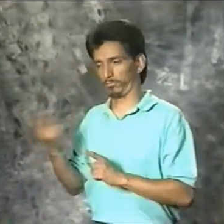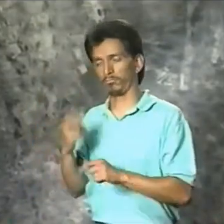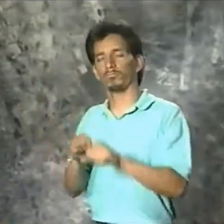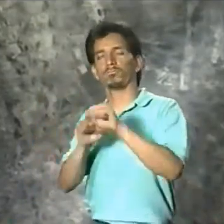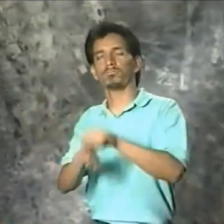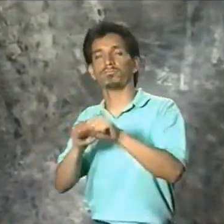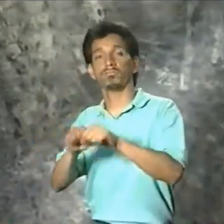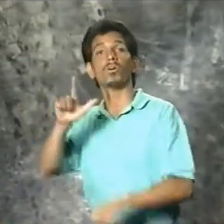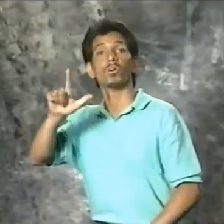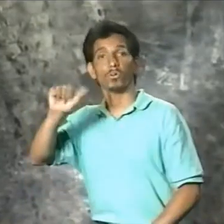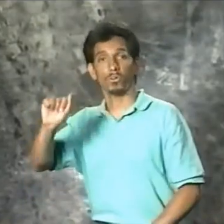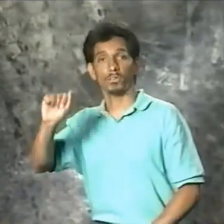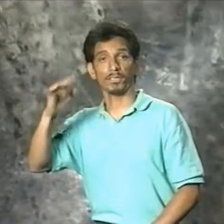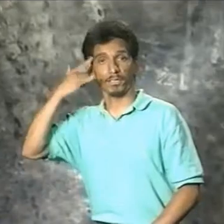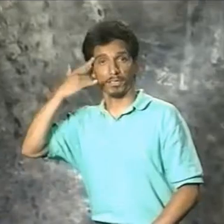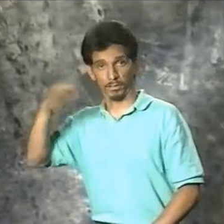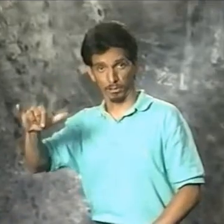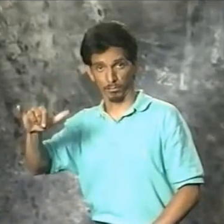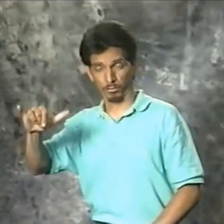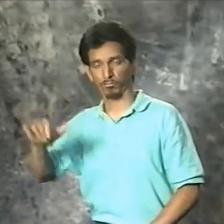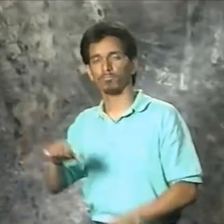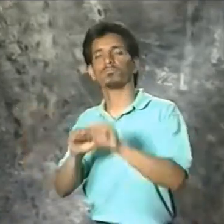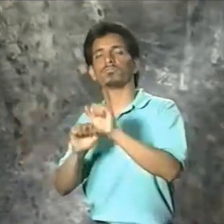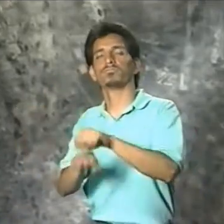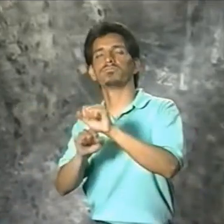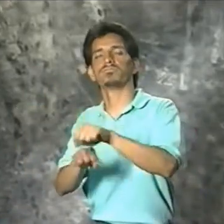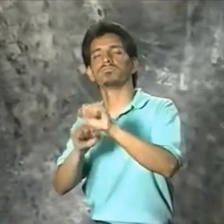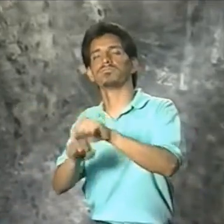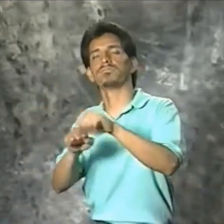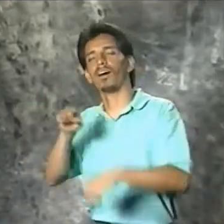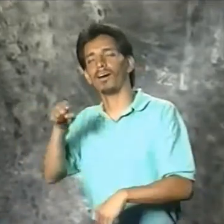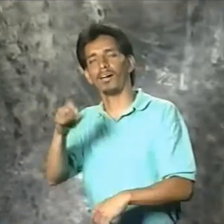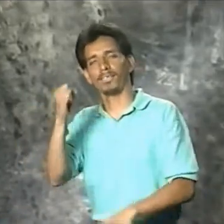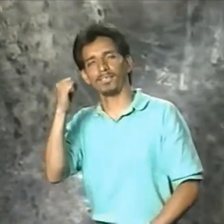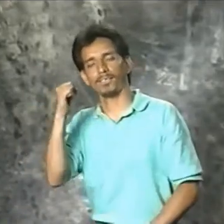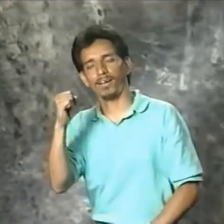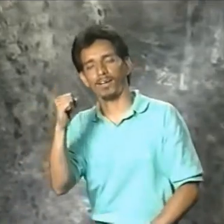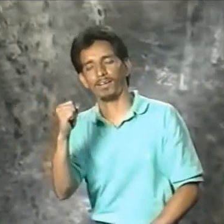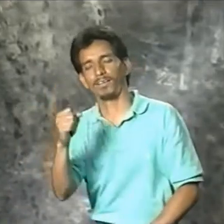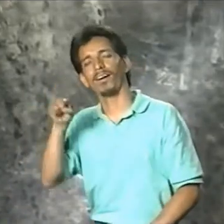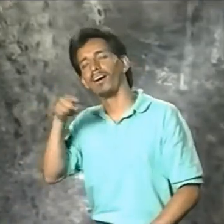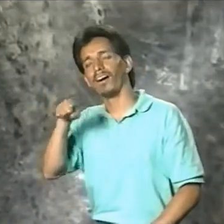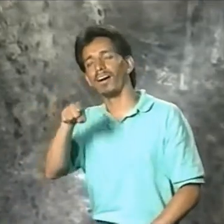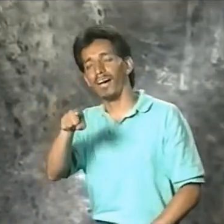in the summer of 75, my girlfriend and I took a trip to Los Angeles,